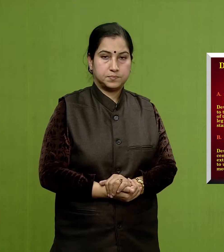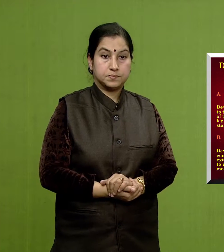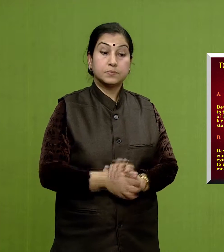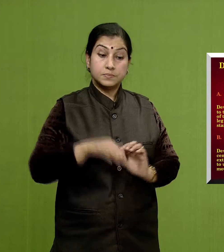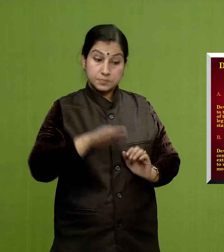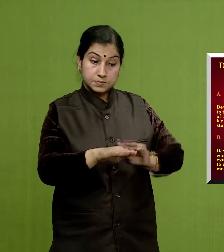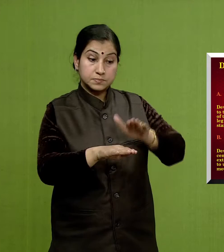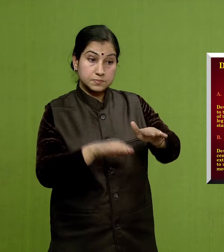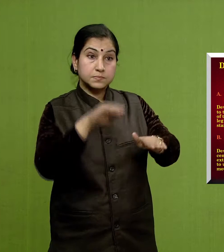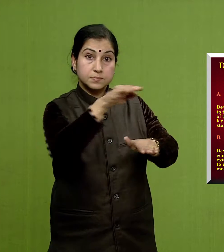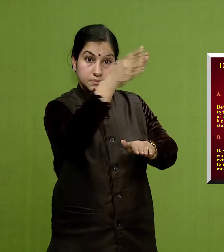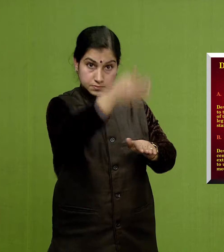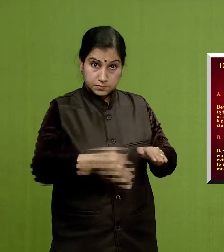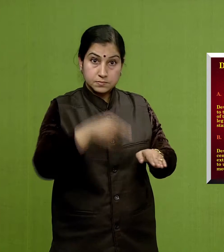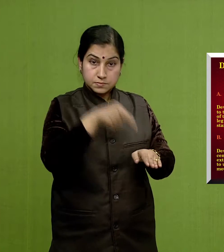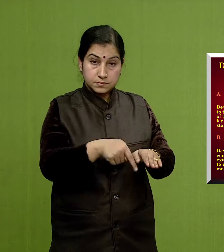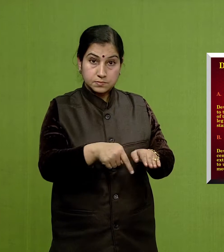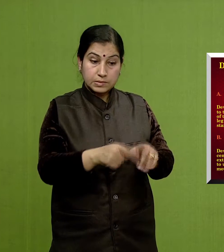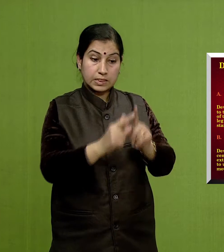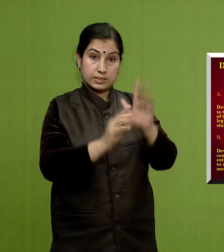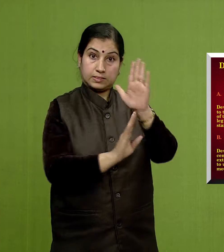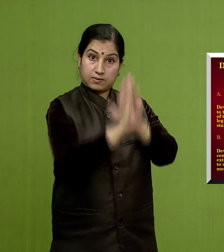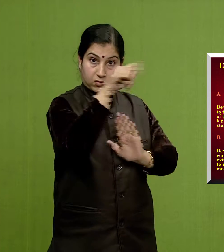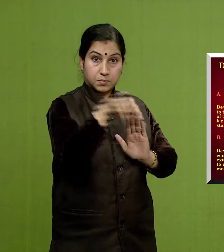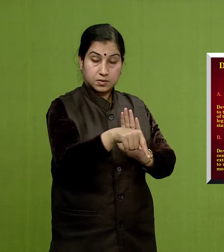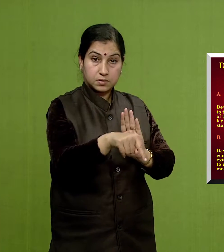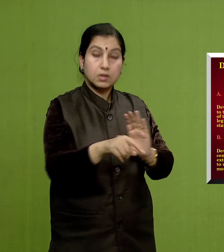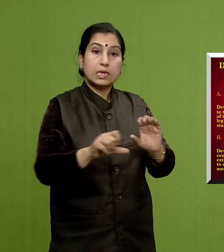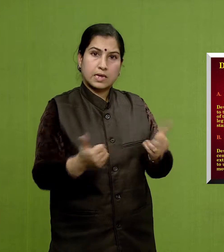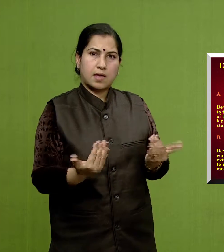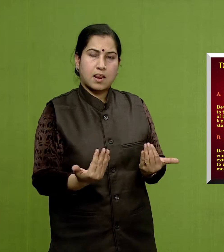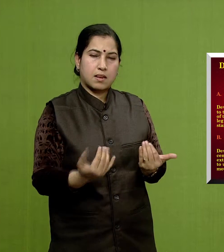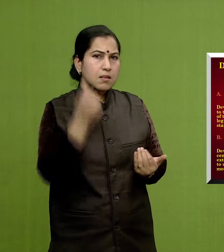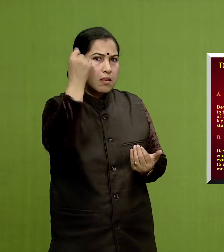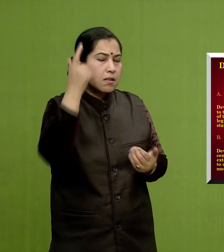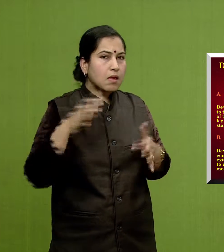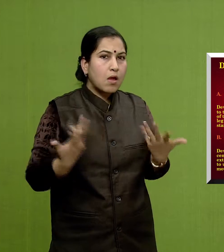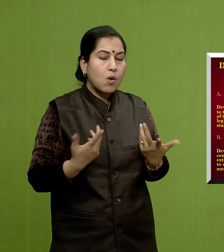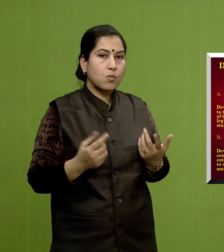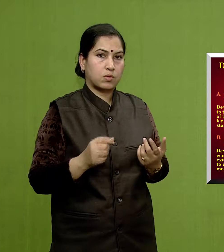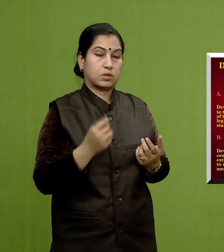Sequential pattern of development can be understood in two directions.